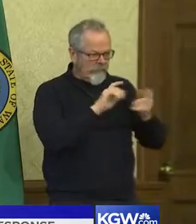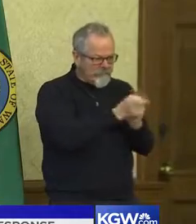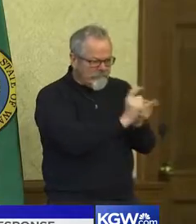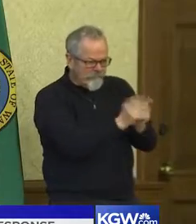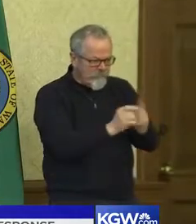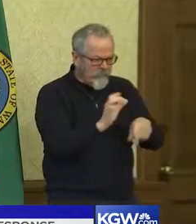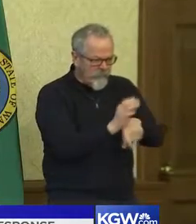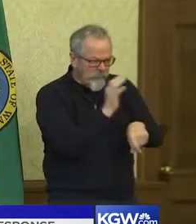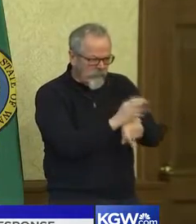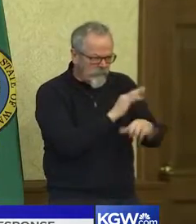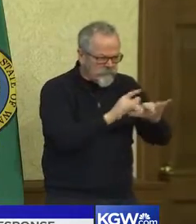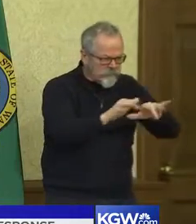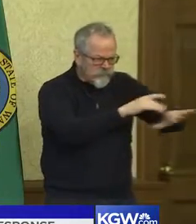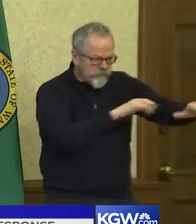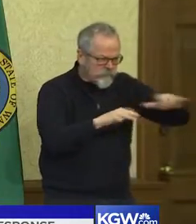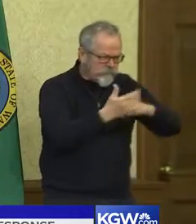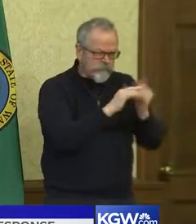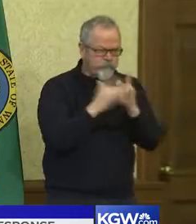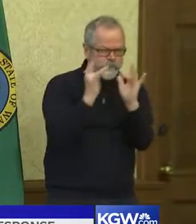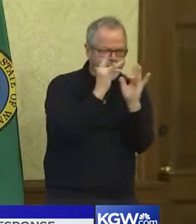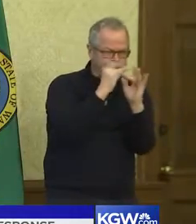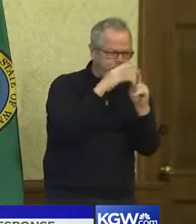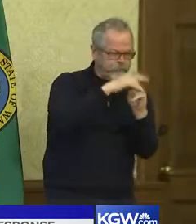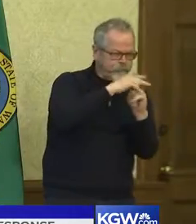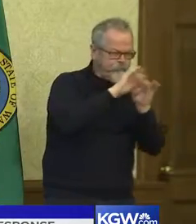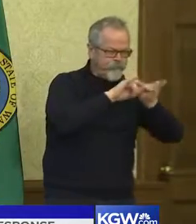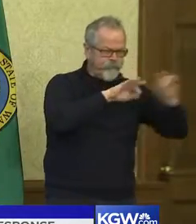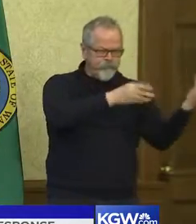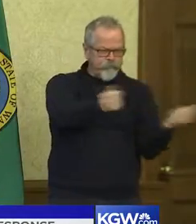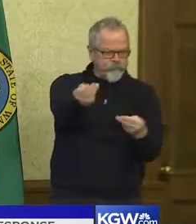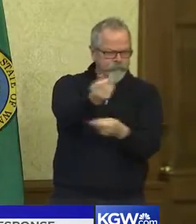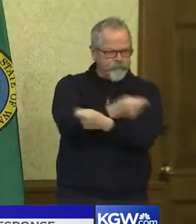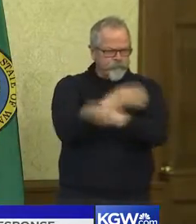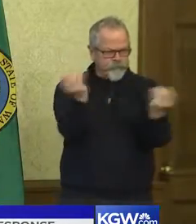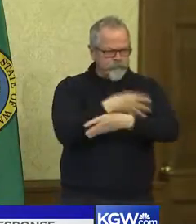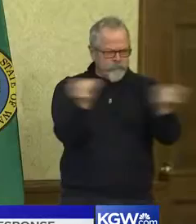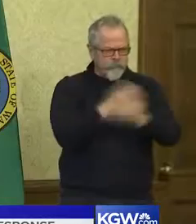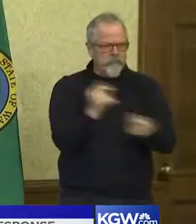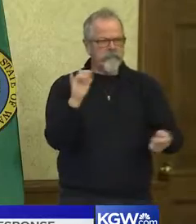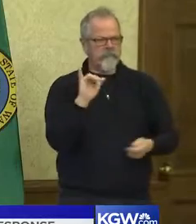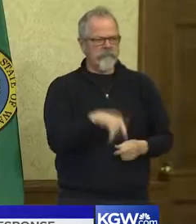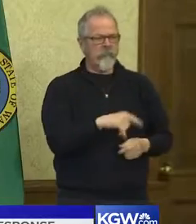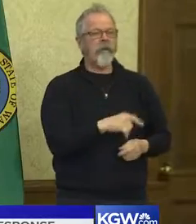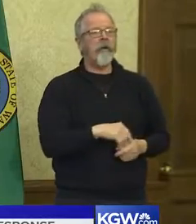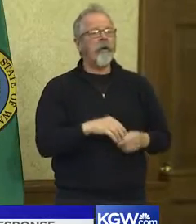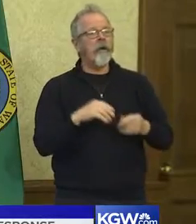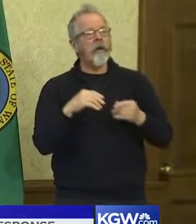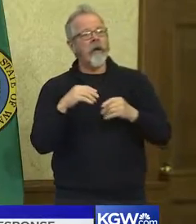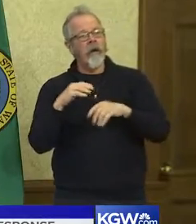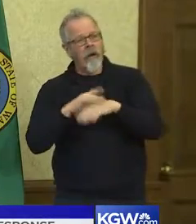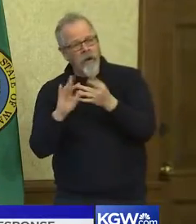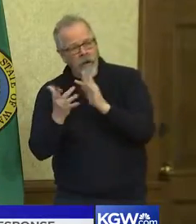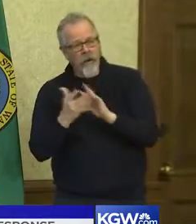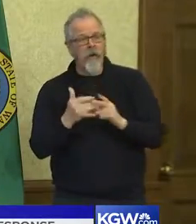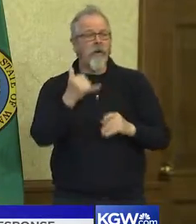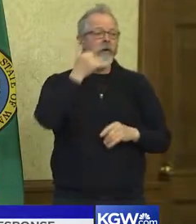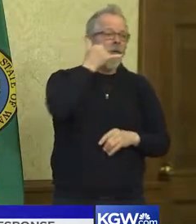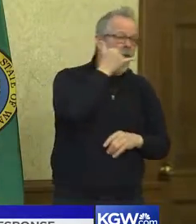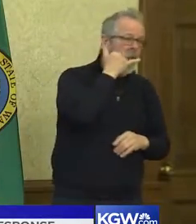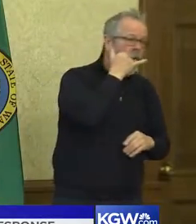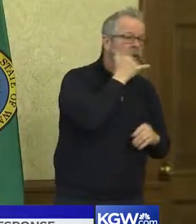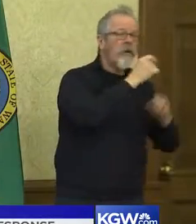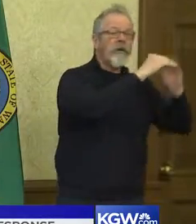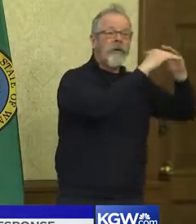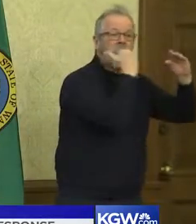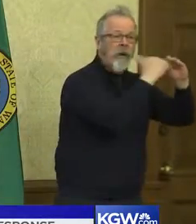the day, but we are going to be back on and receiving calls this Sunday instead. Now, what the governor